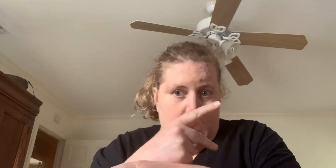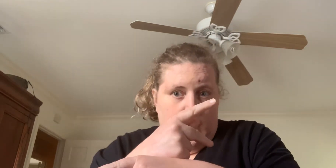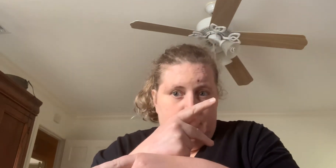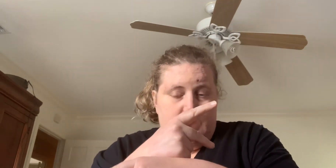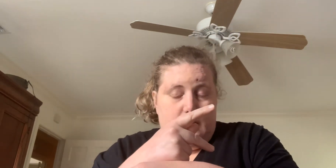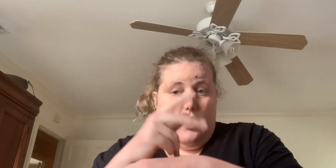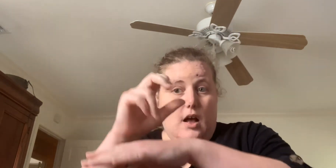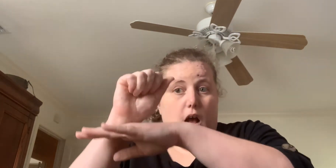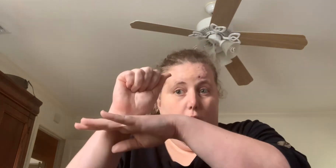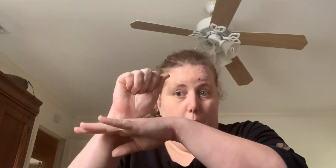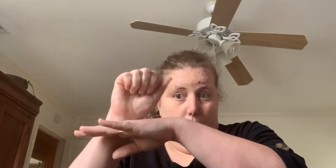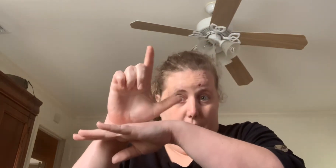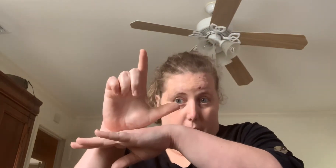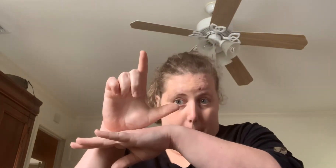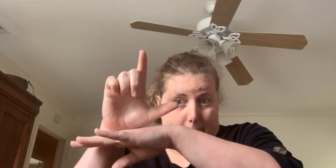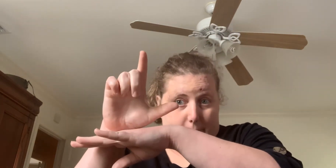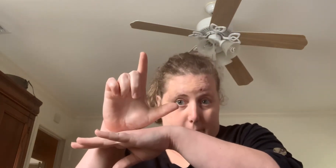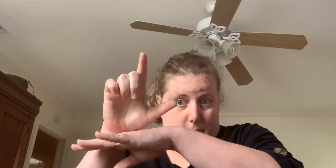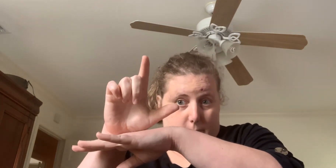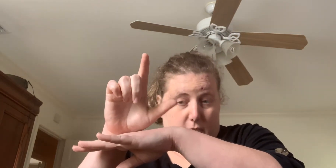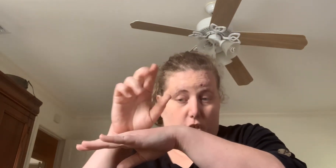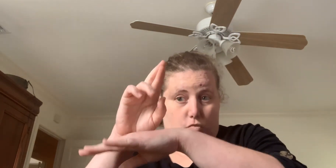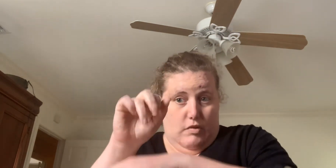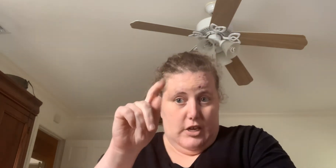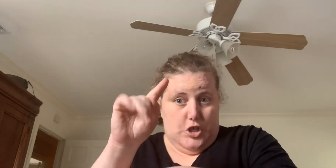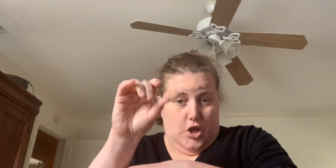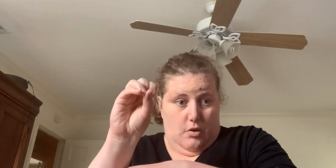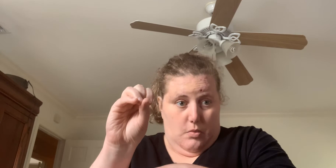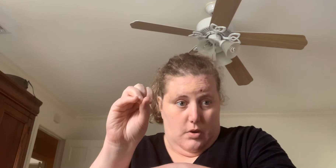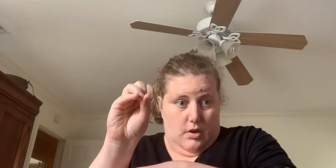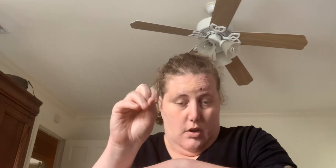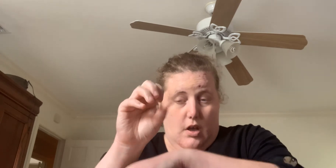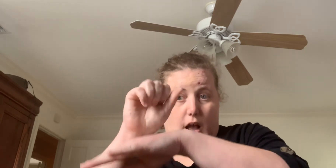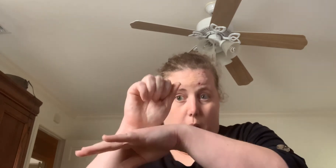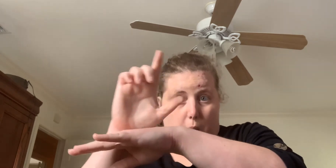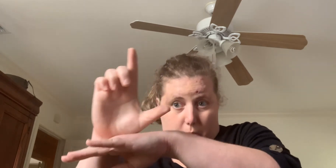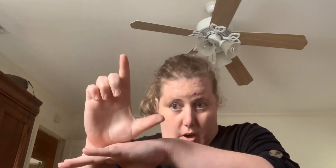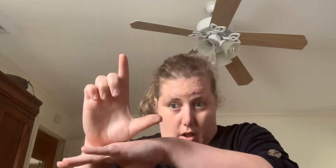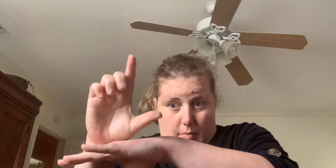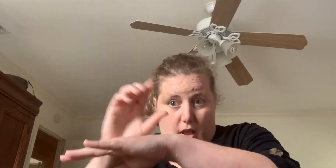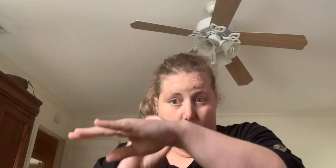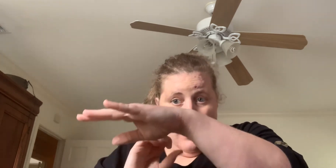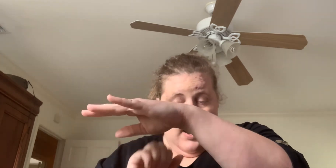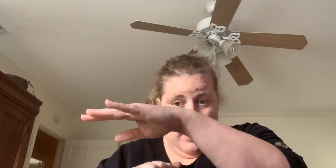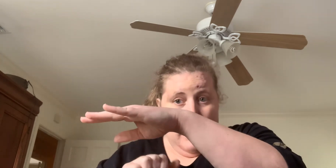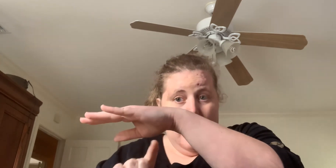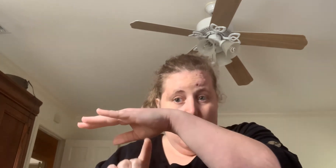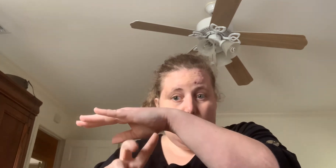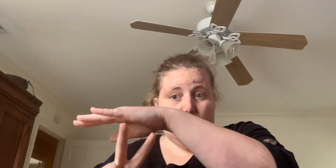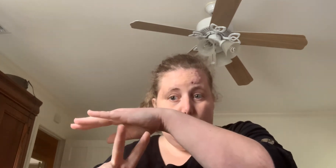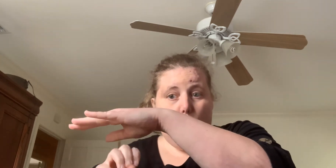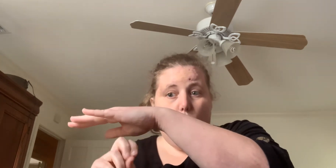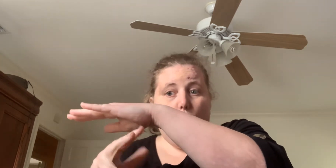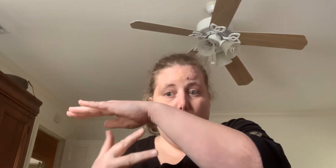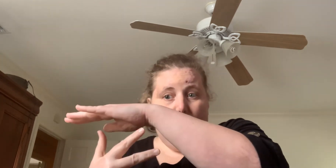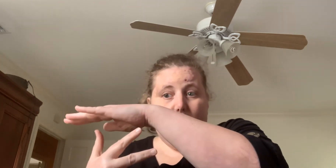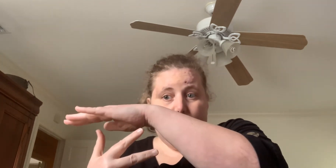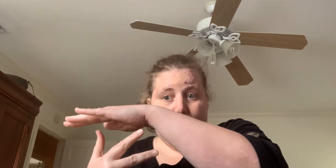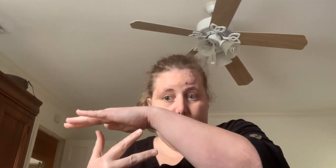that's what you want to solve for. The ratio of aluminum to aluminum oxide. We've already determined that that was